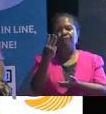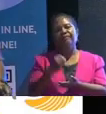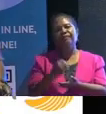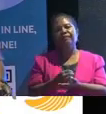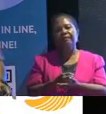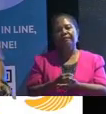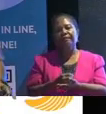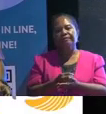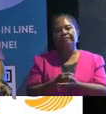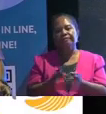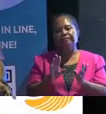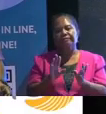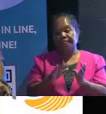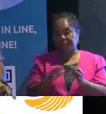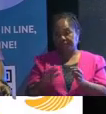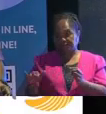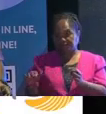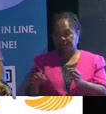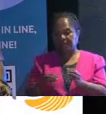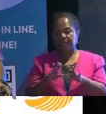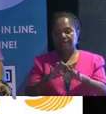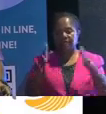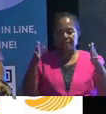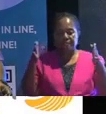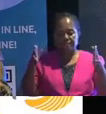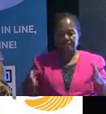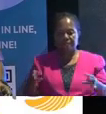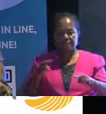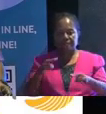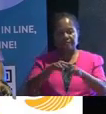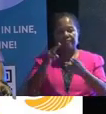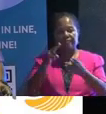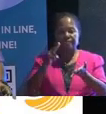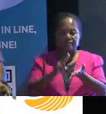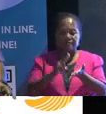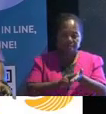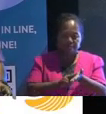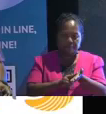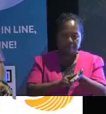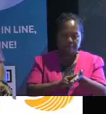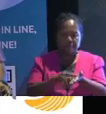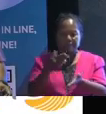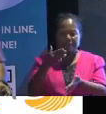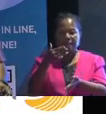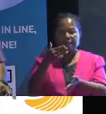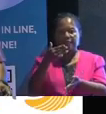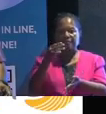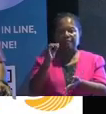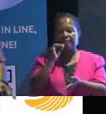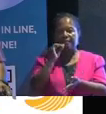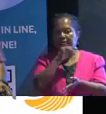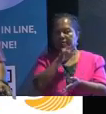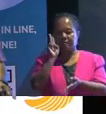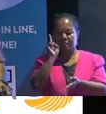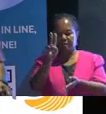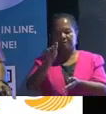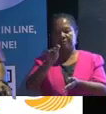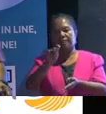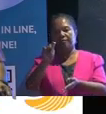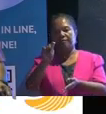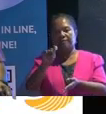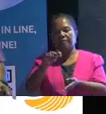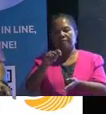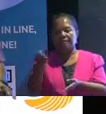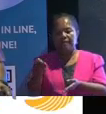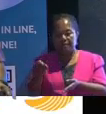table, column 3, where the fortnightly income exceeds 900 kina, you see the next bracket. It says